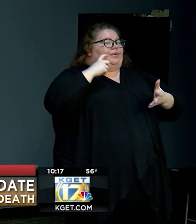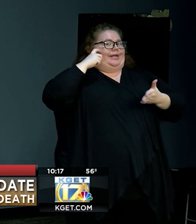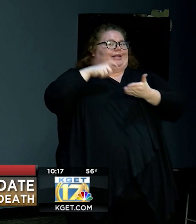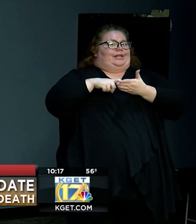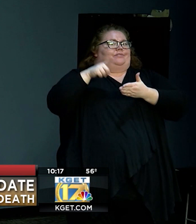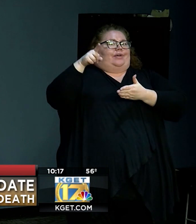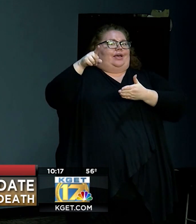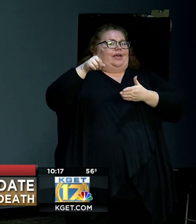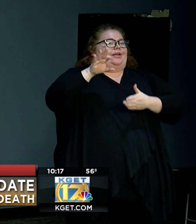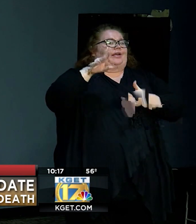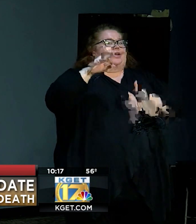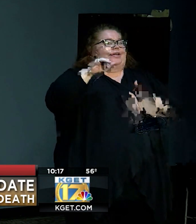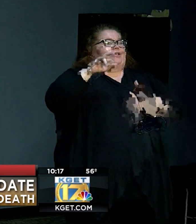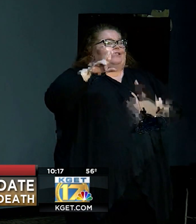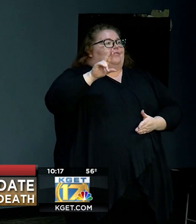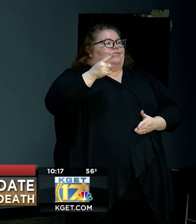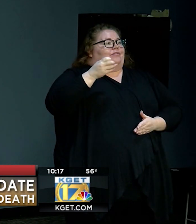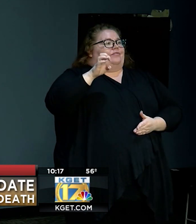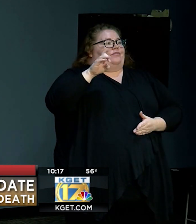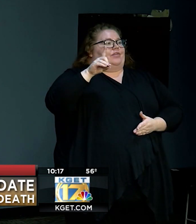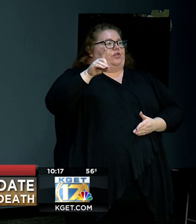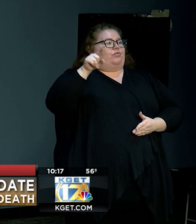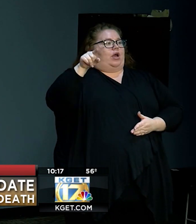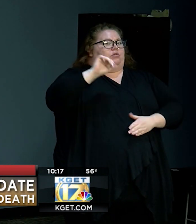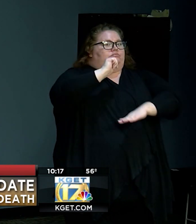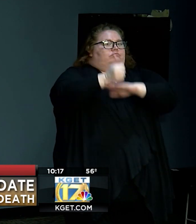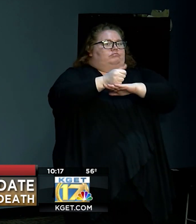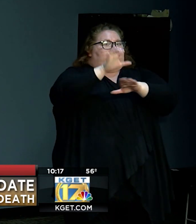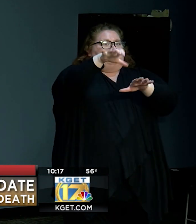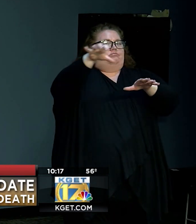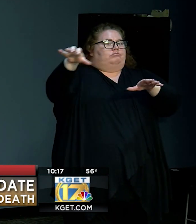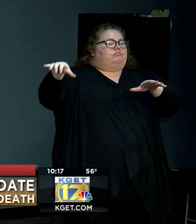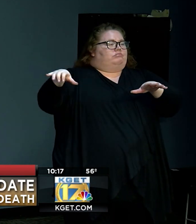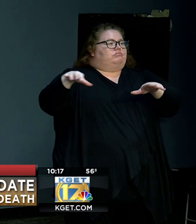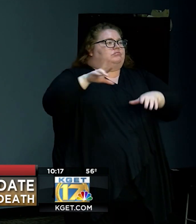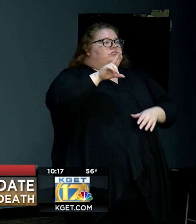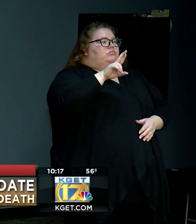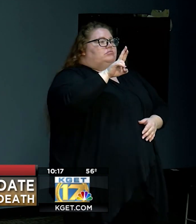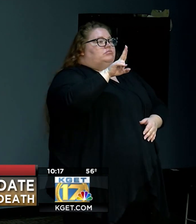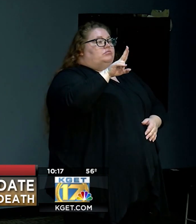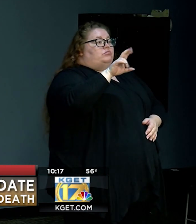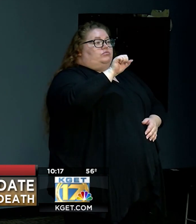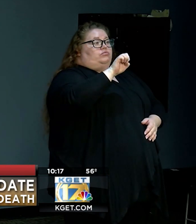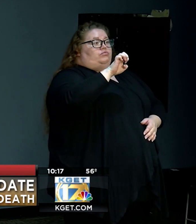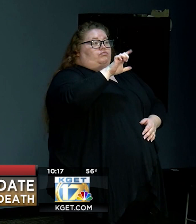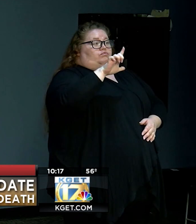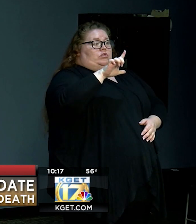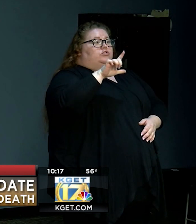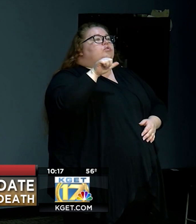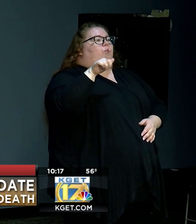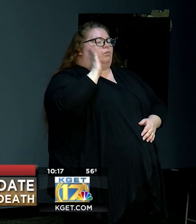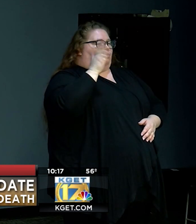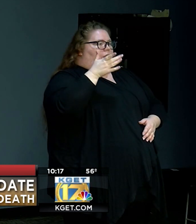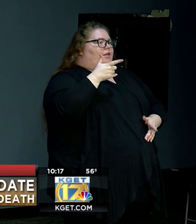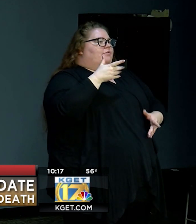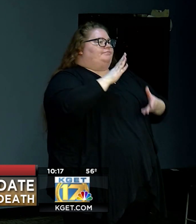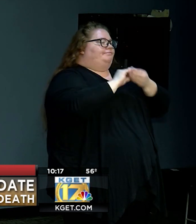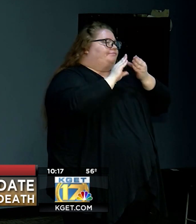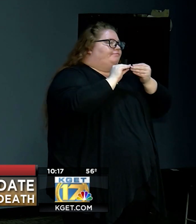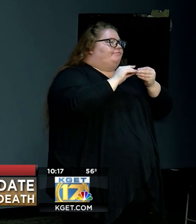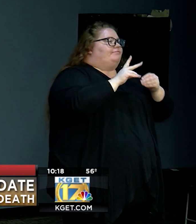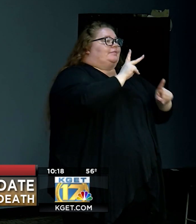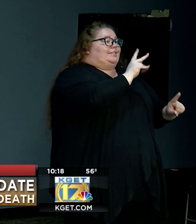assist with their placement. And Russell will tell you a little bit more about how Kern Medical is going to